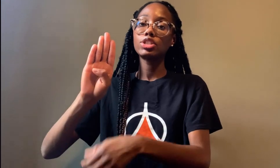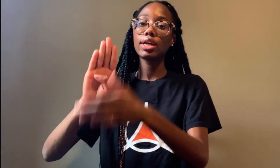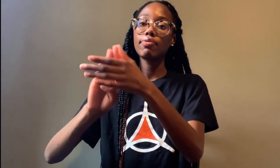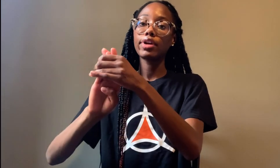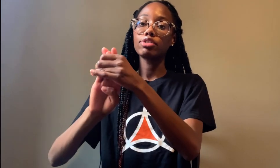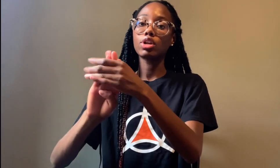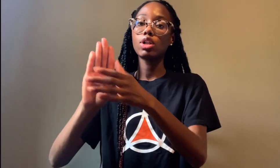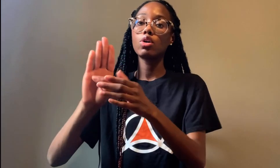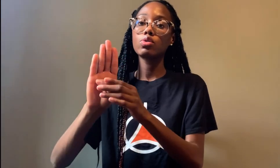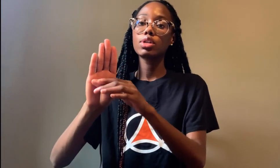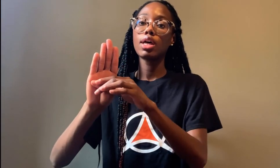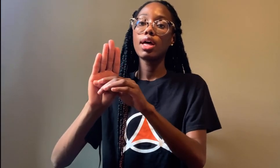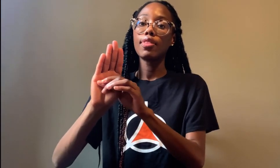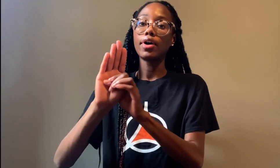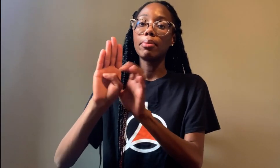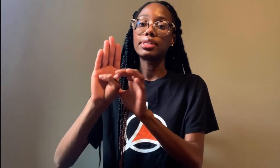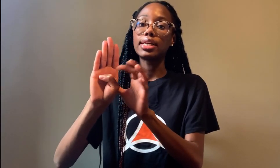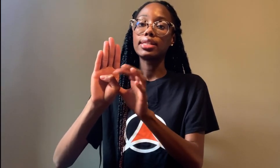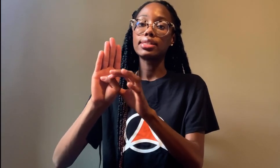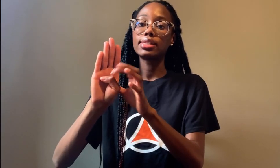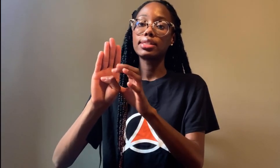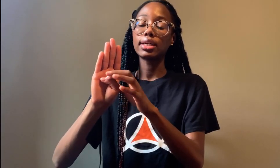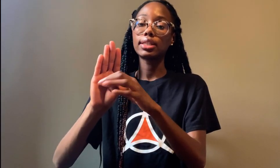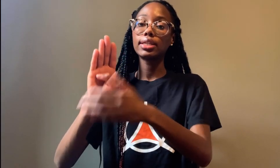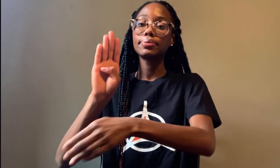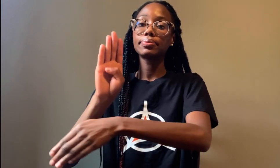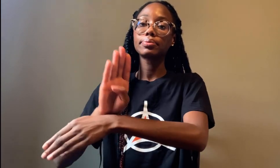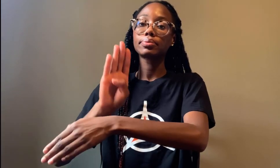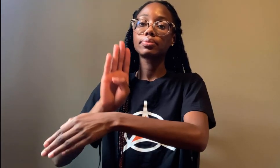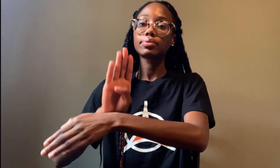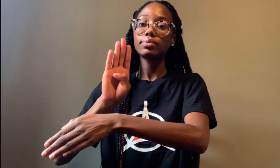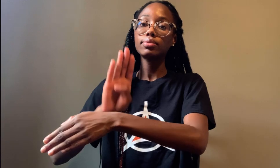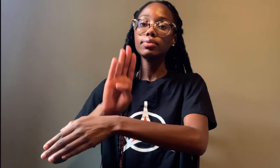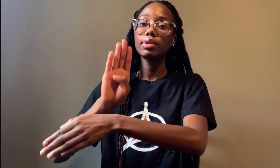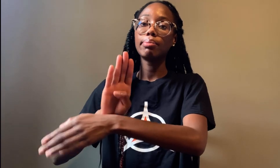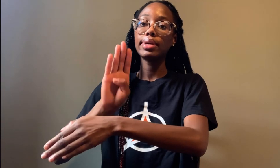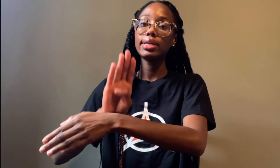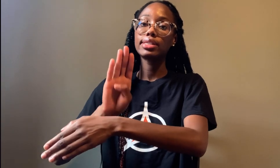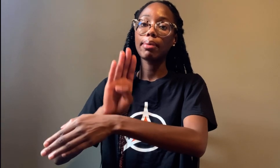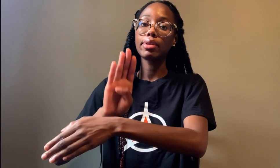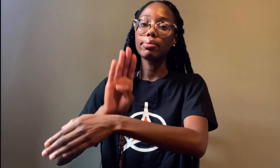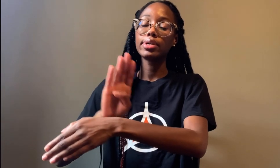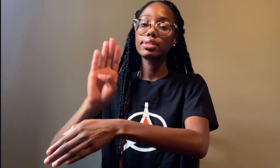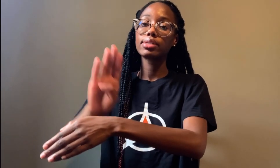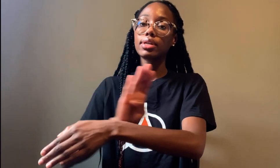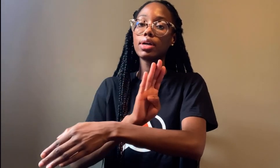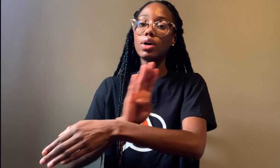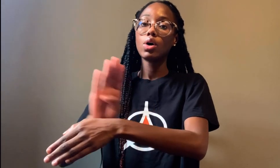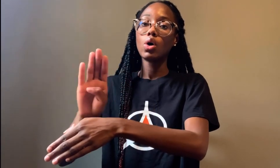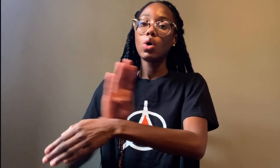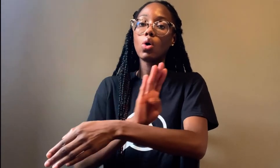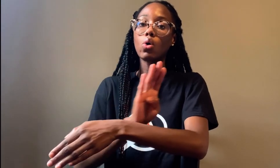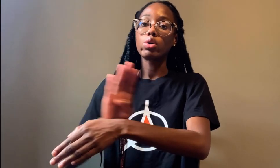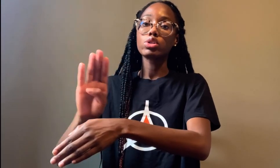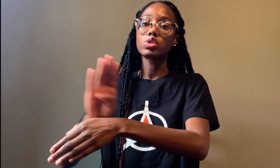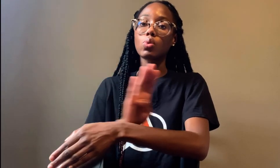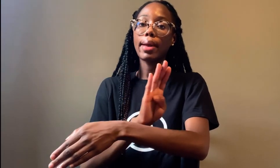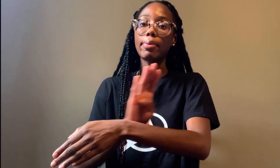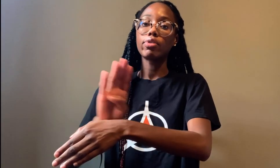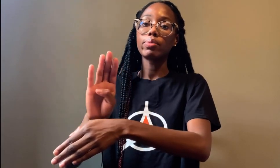shape, fingers are closed, thumb is tucked in. B, top of the wrist or swipe of the